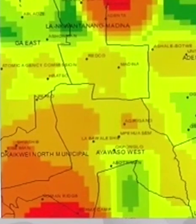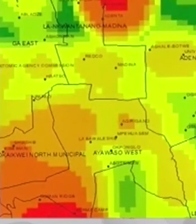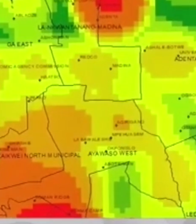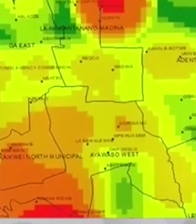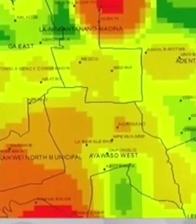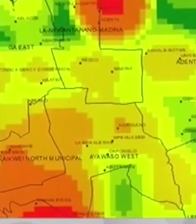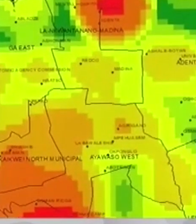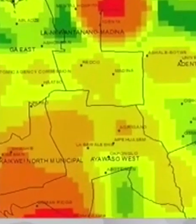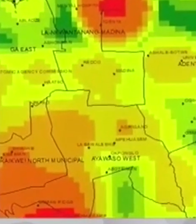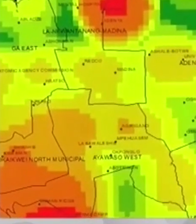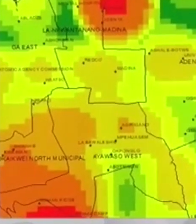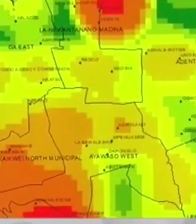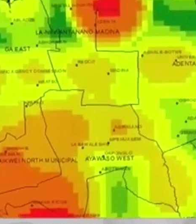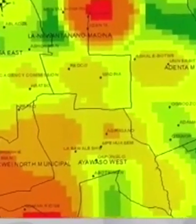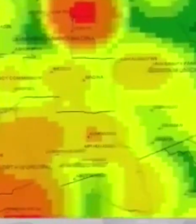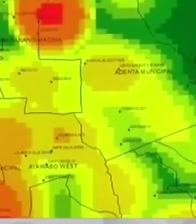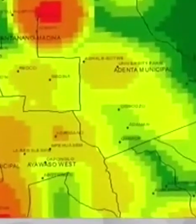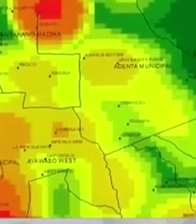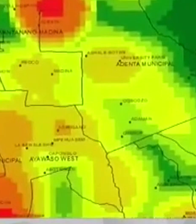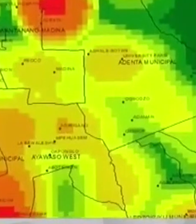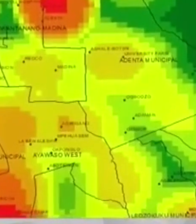the virus has been mainly.